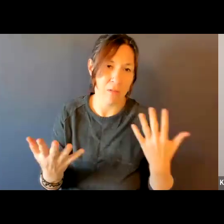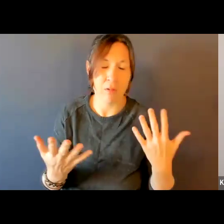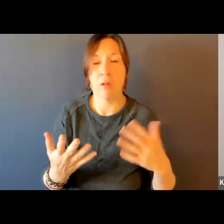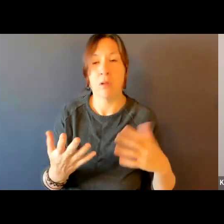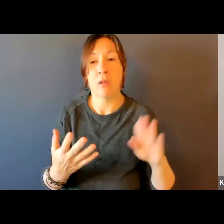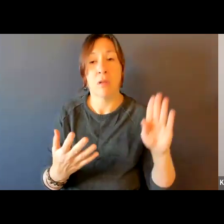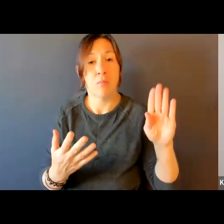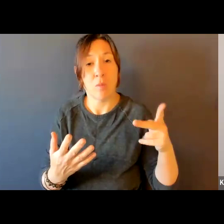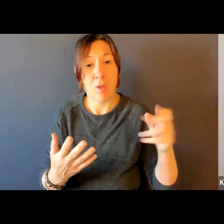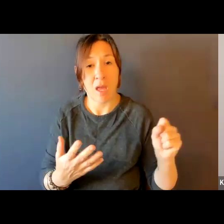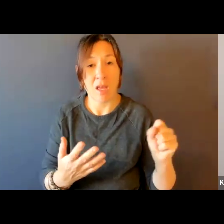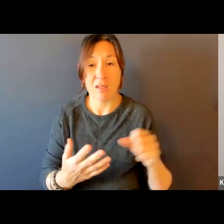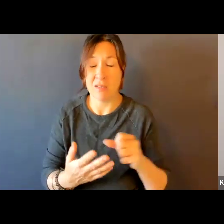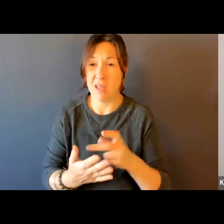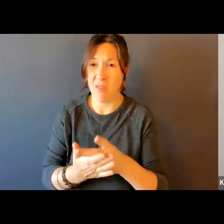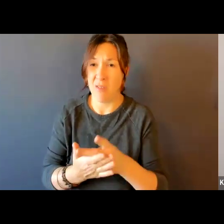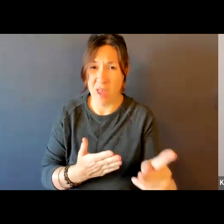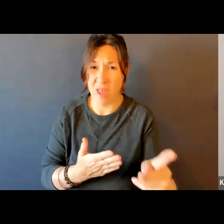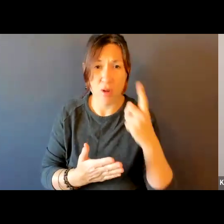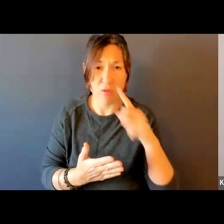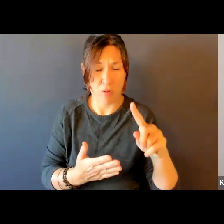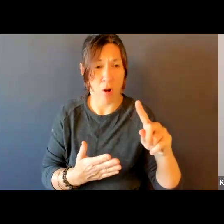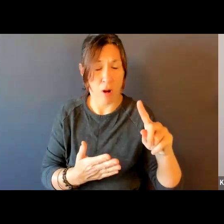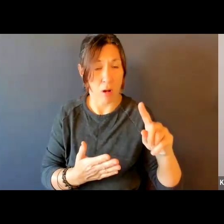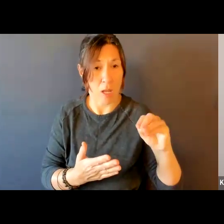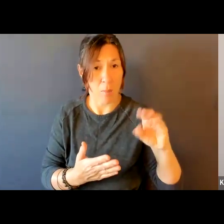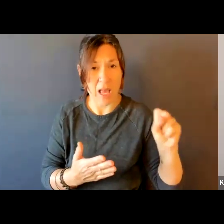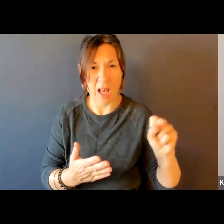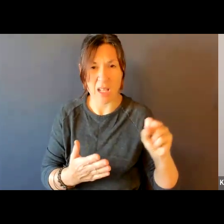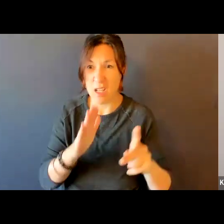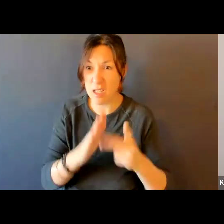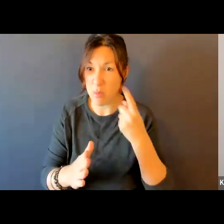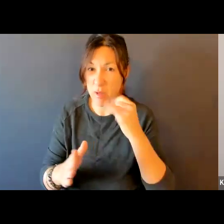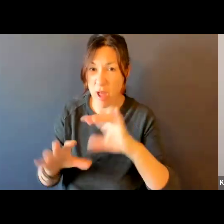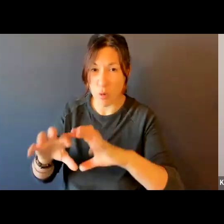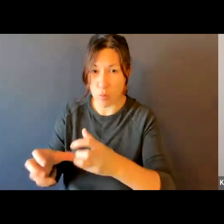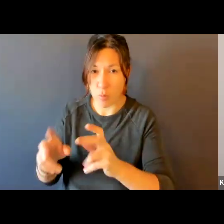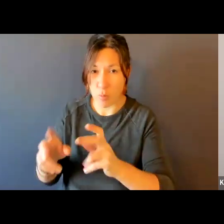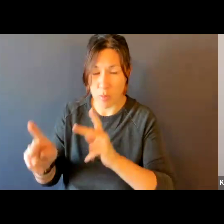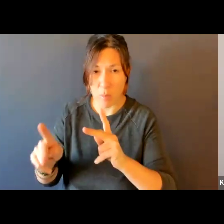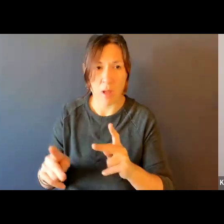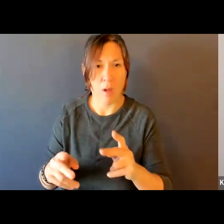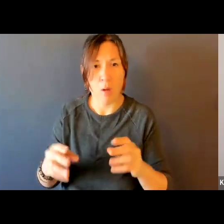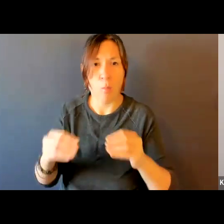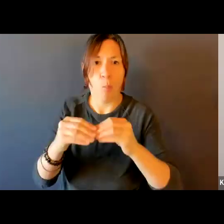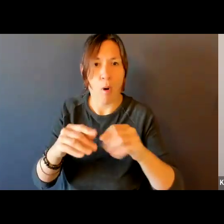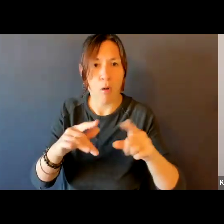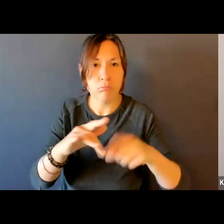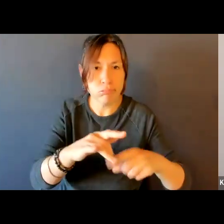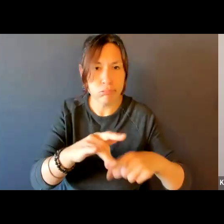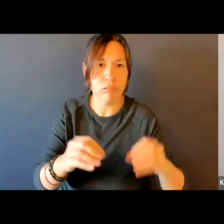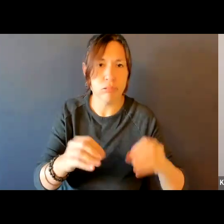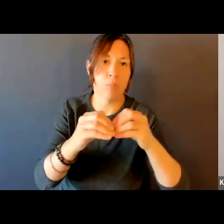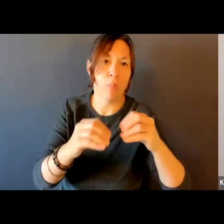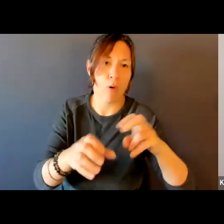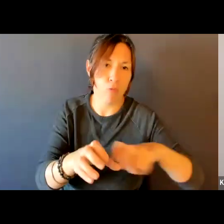MCAS failure rates are more than double for those groups, contributing to higher dropout rates and disengagement. Instead of